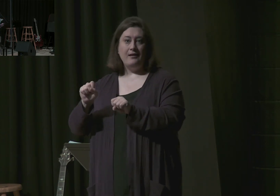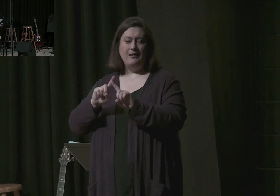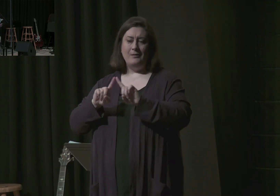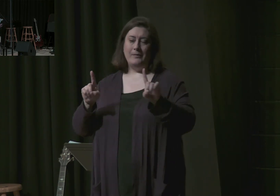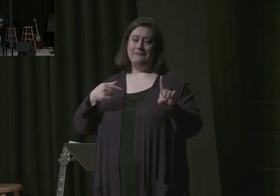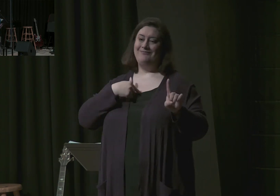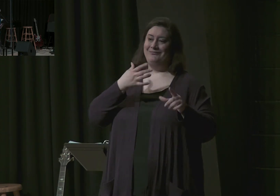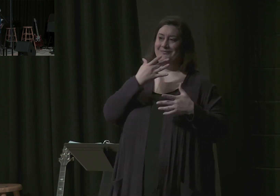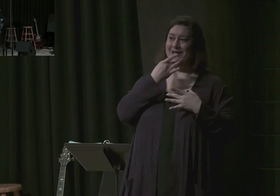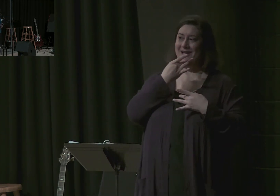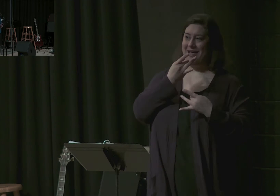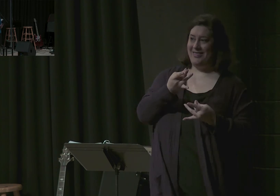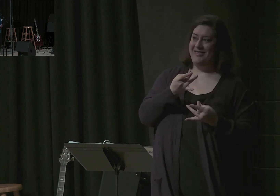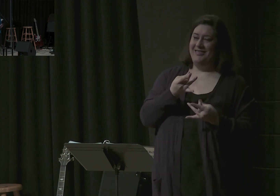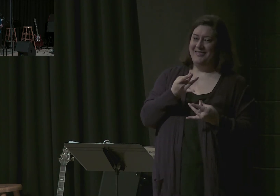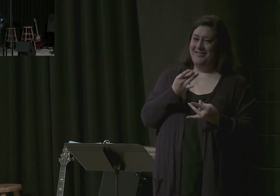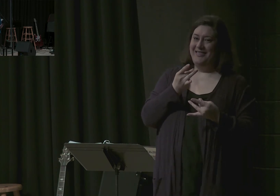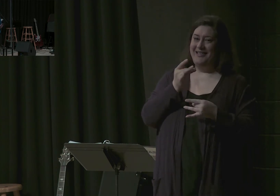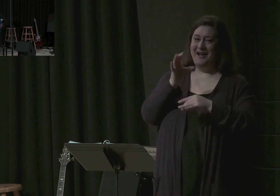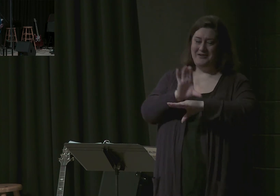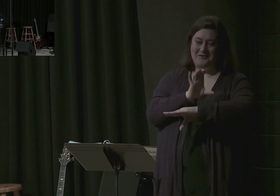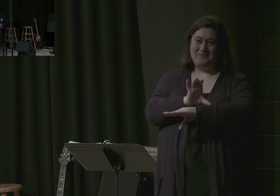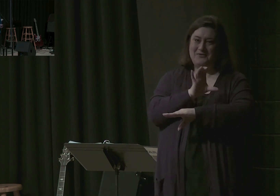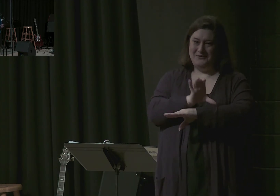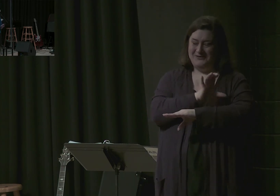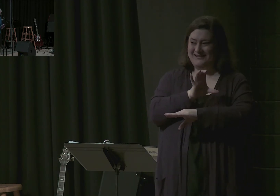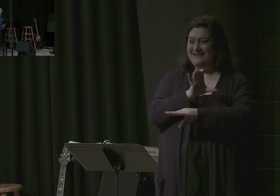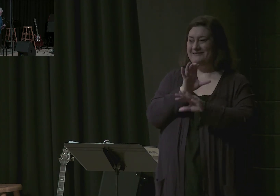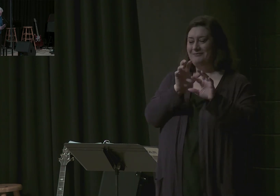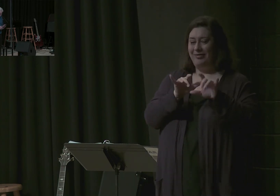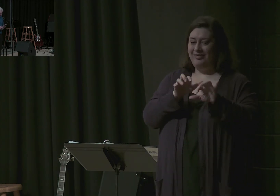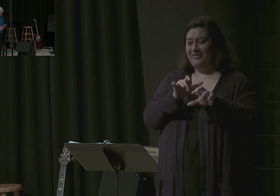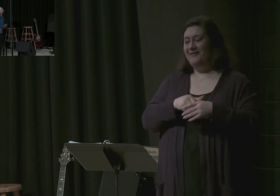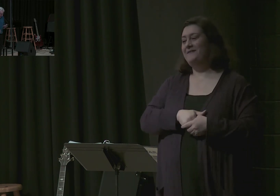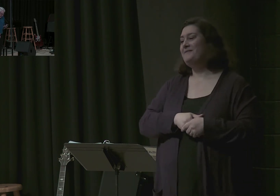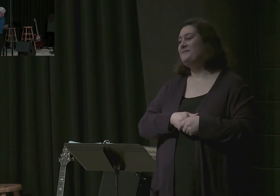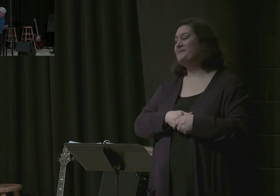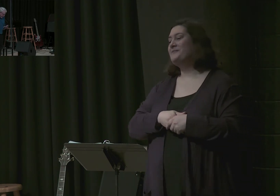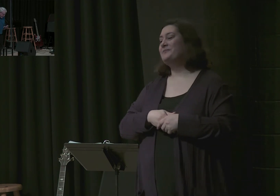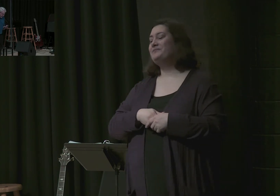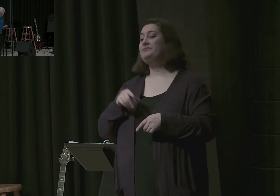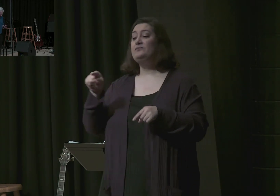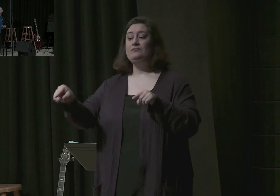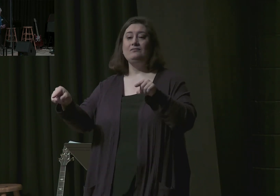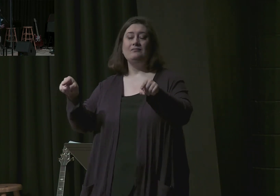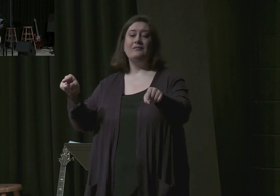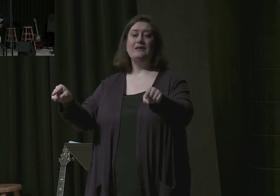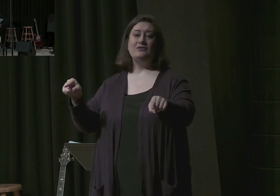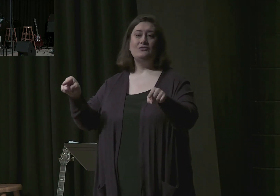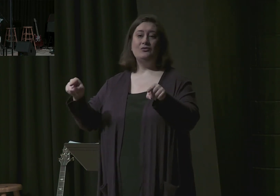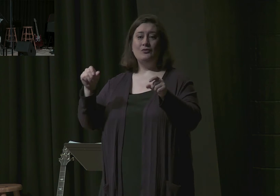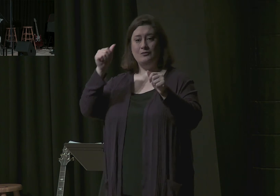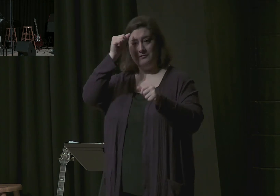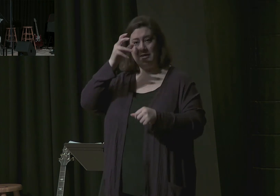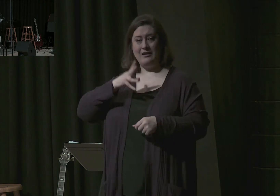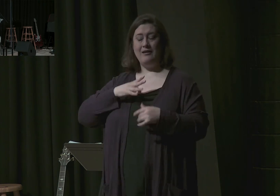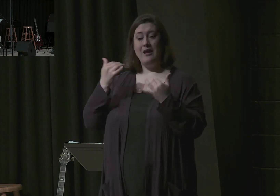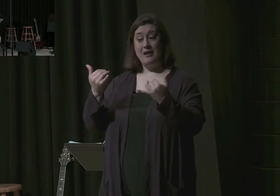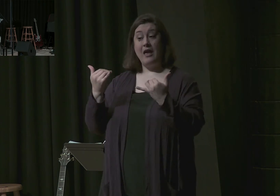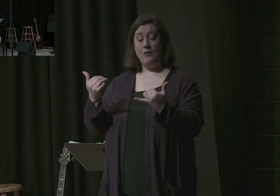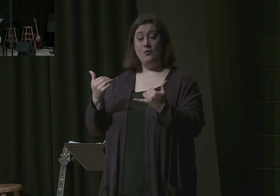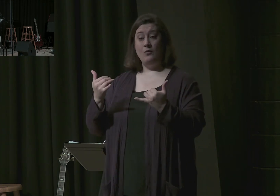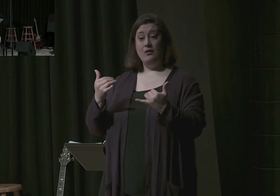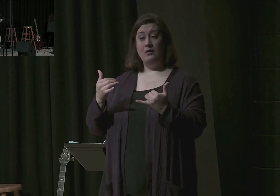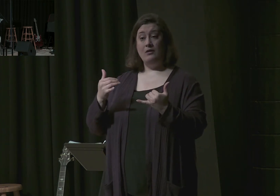I like computers. But here are two powerful men, tribal chieftains related by marriage, who